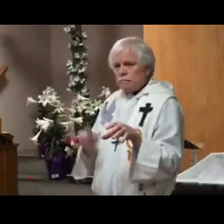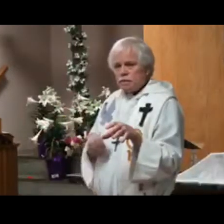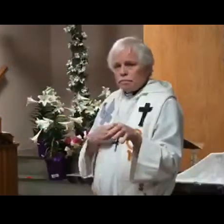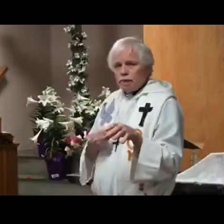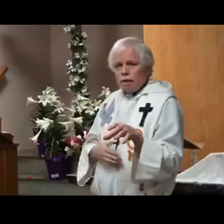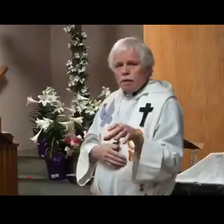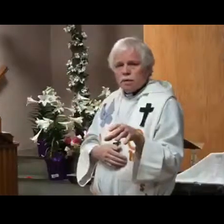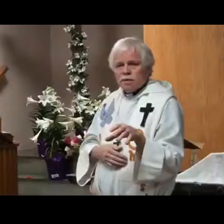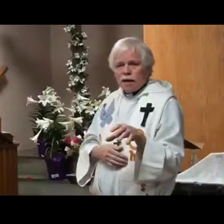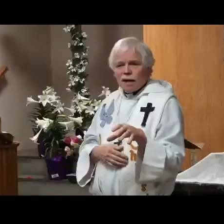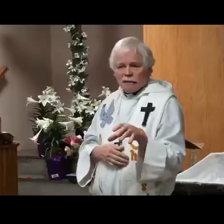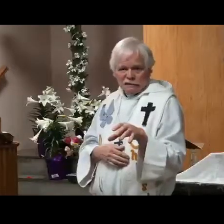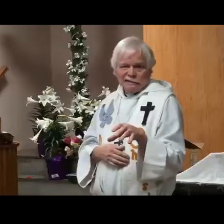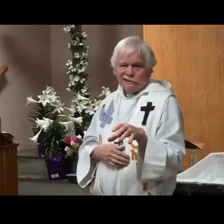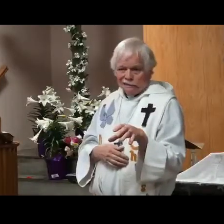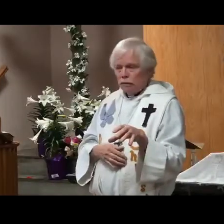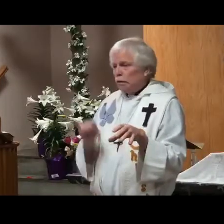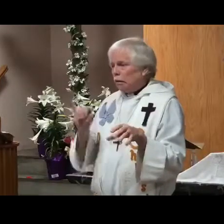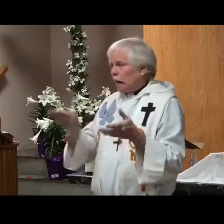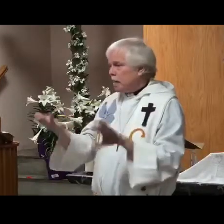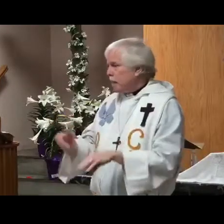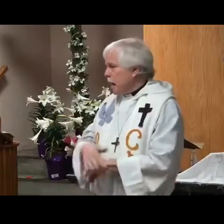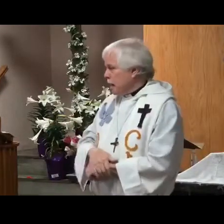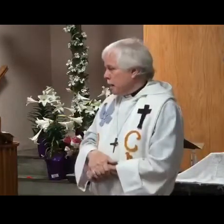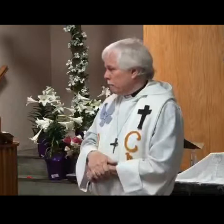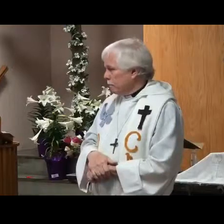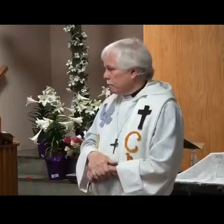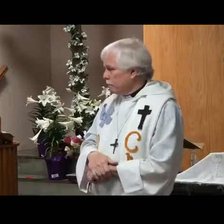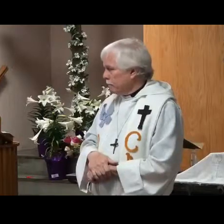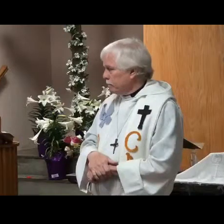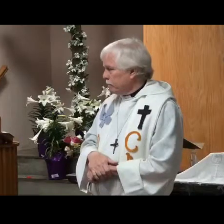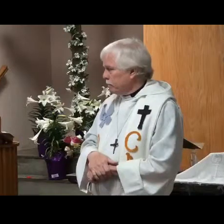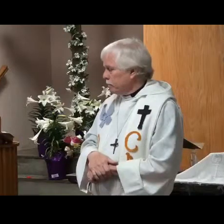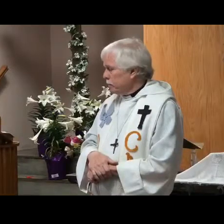It seems to me he was kind of dead.